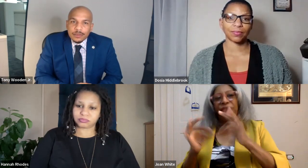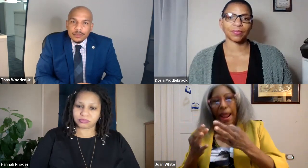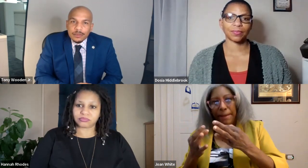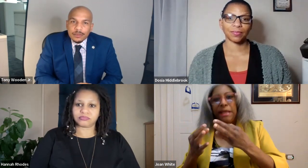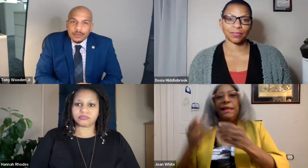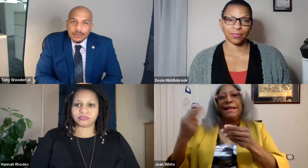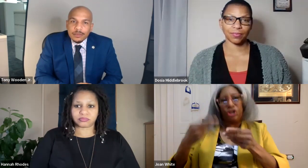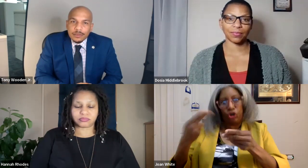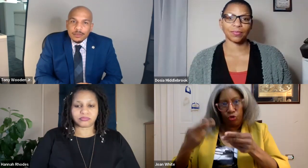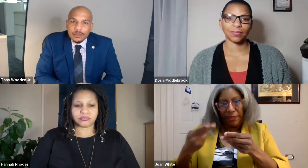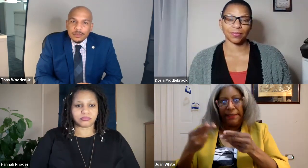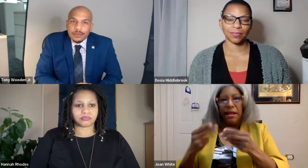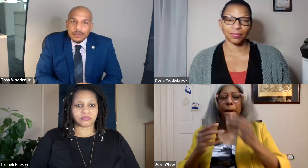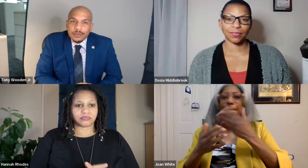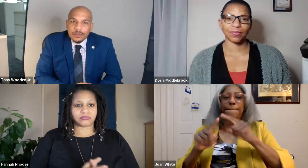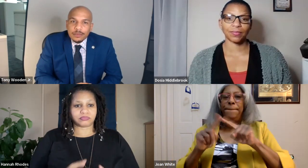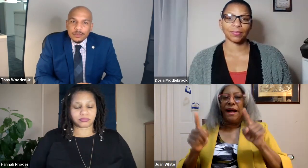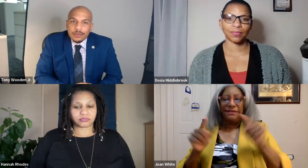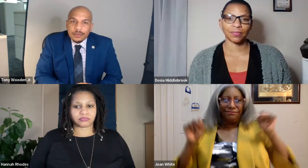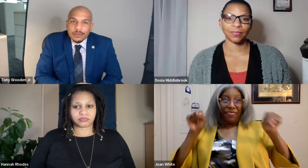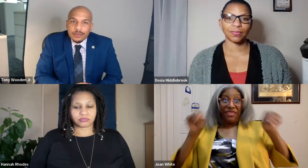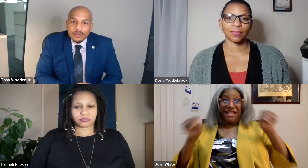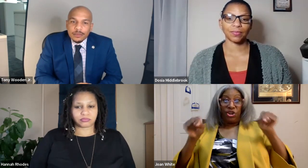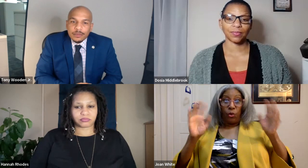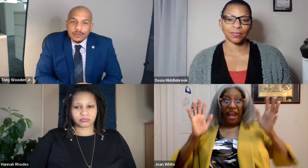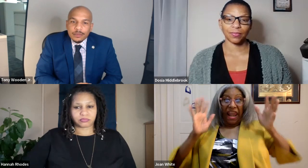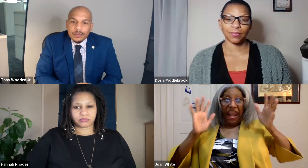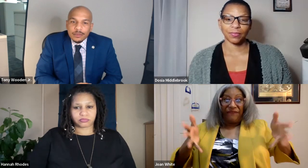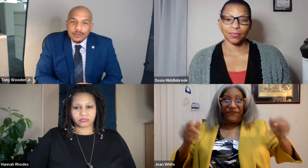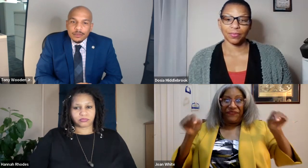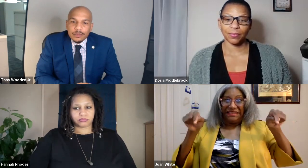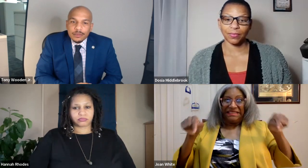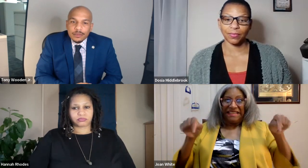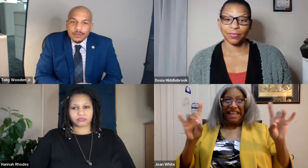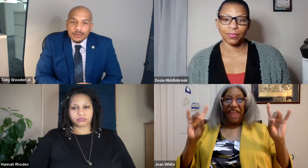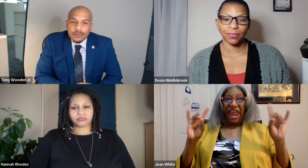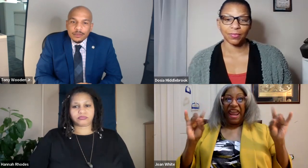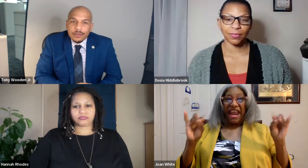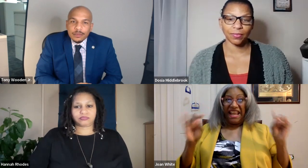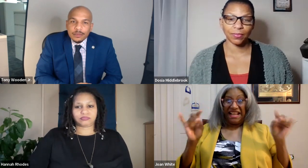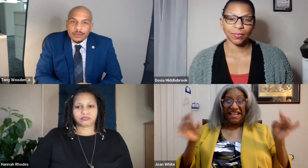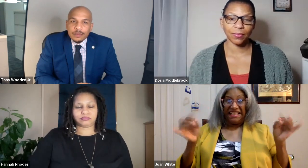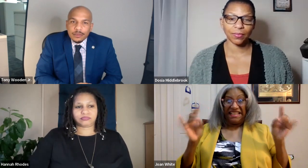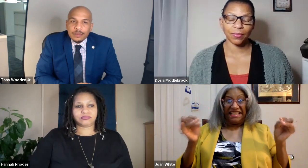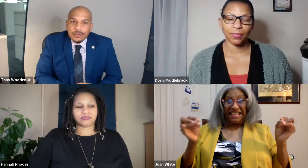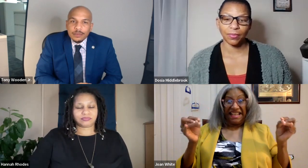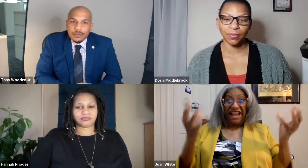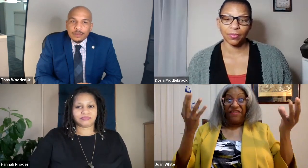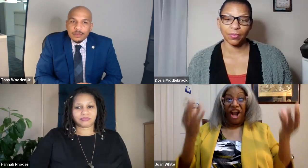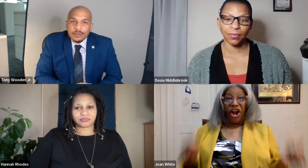She's also a good wealth of information about the family's history. But those two being the only